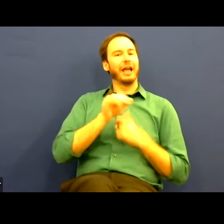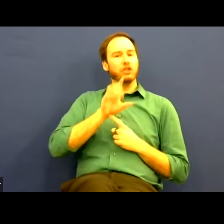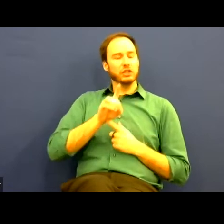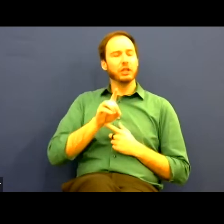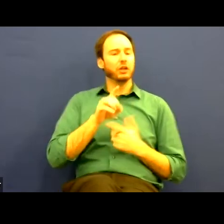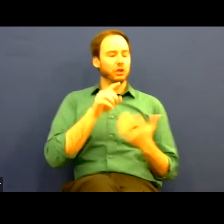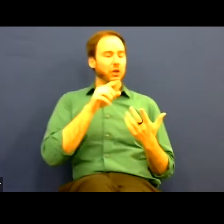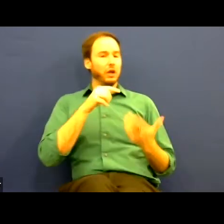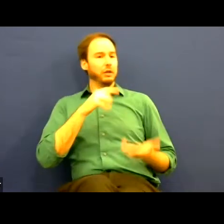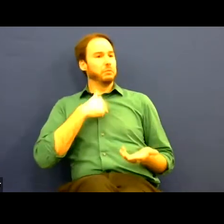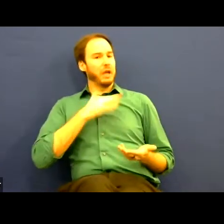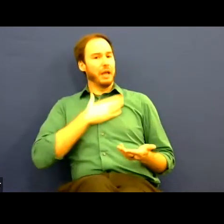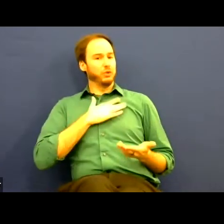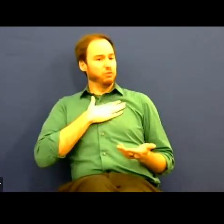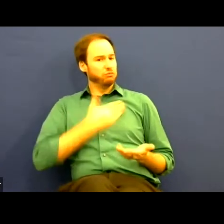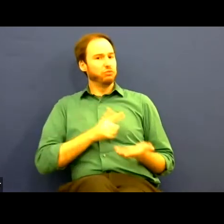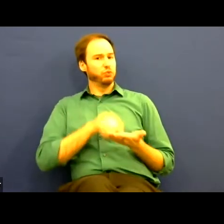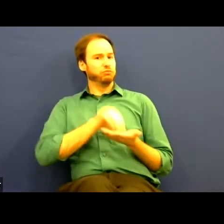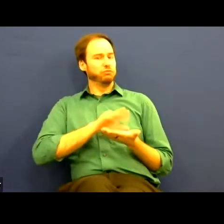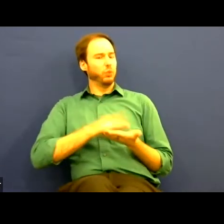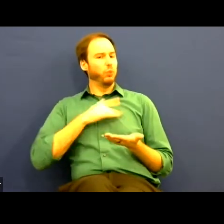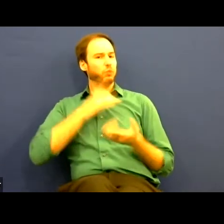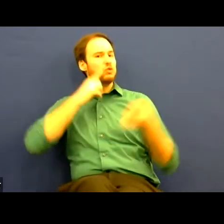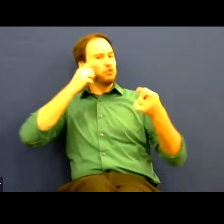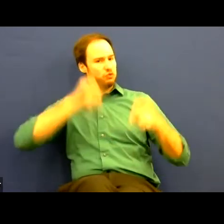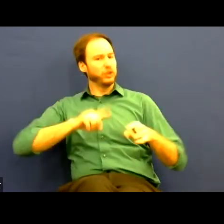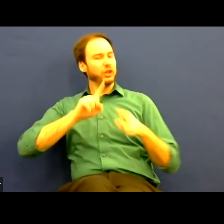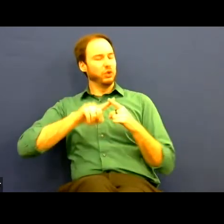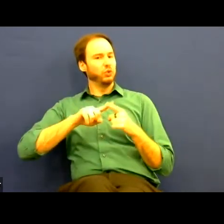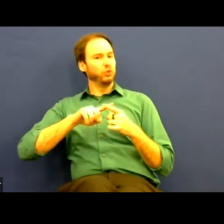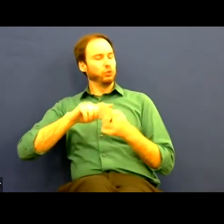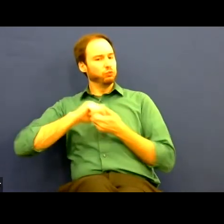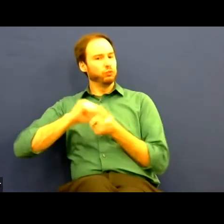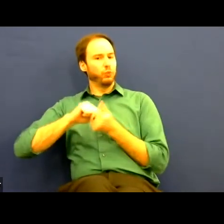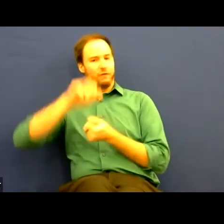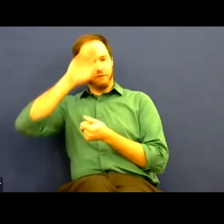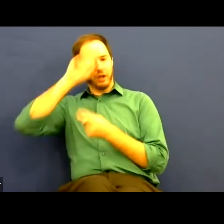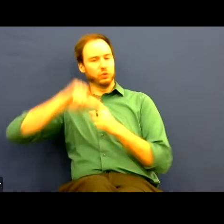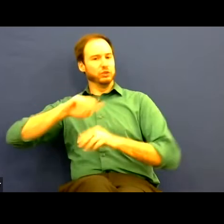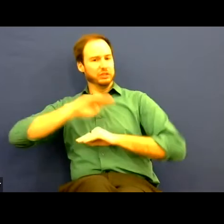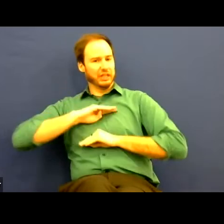work with the fire marshal to address any concerns. So we'll make it conditional on that.